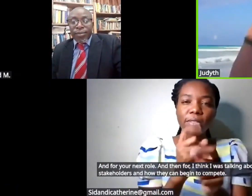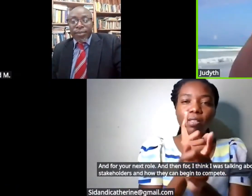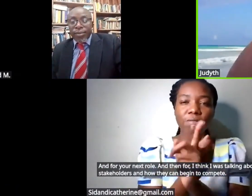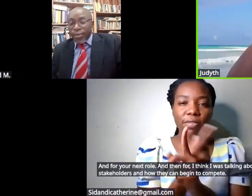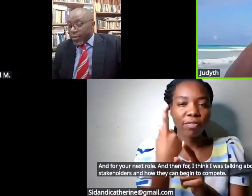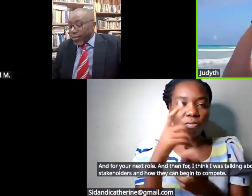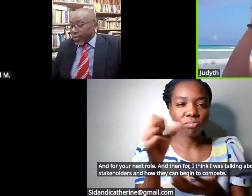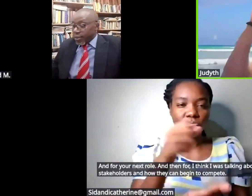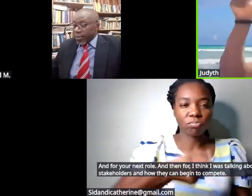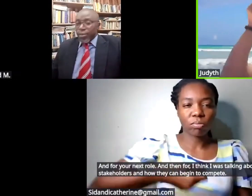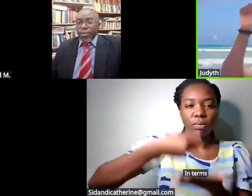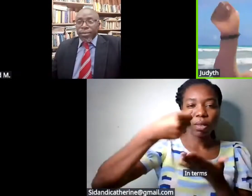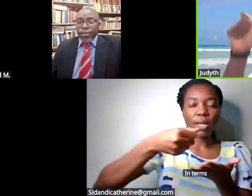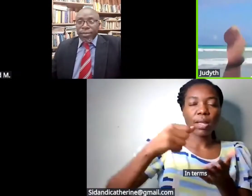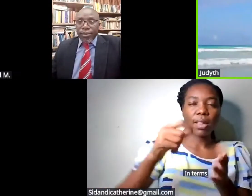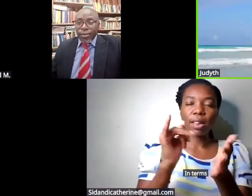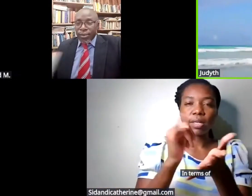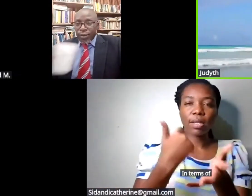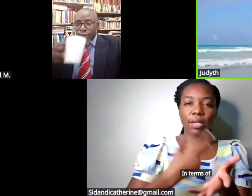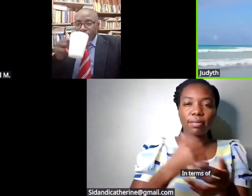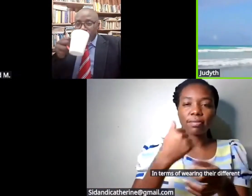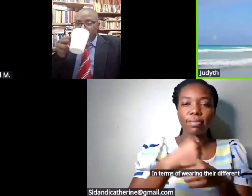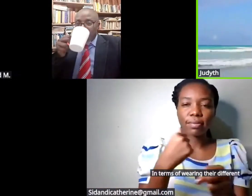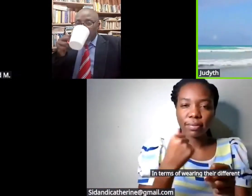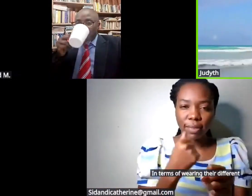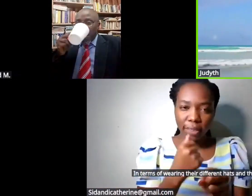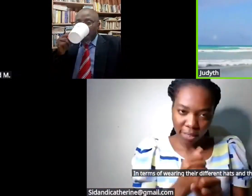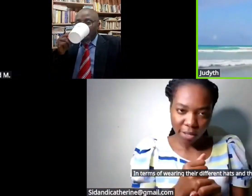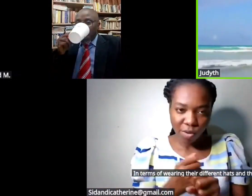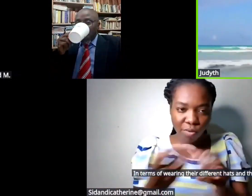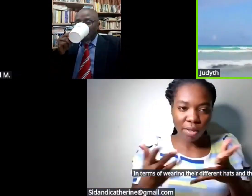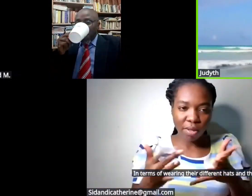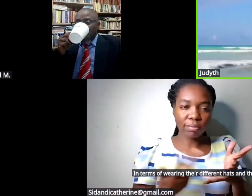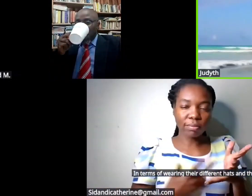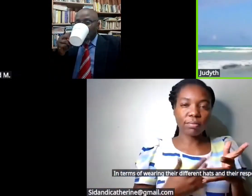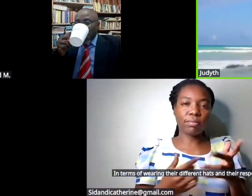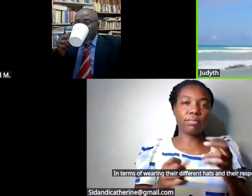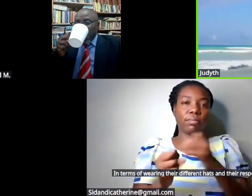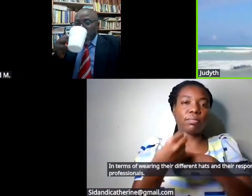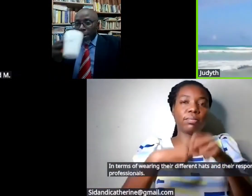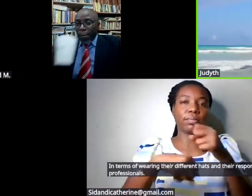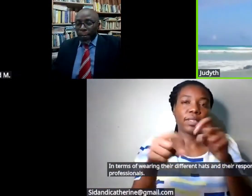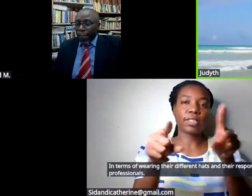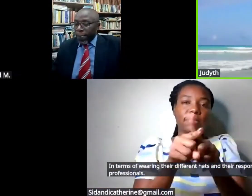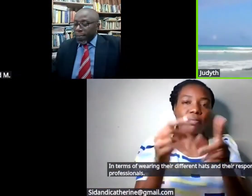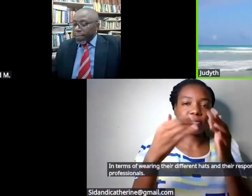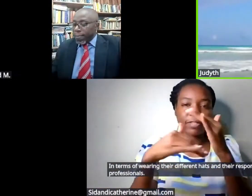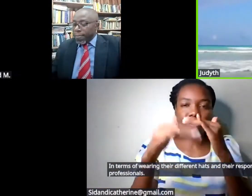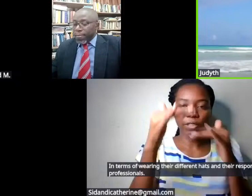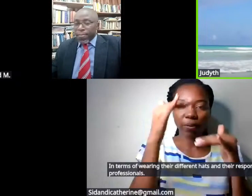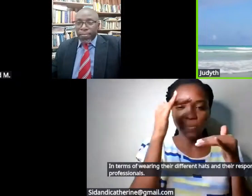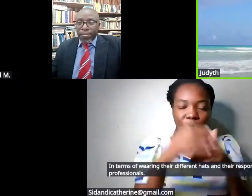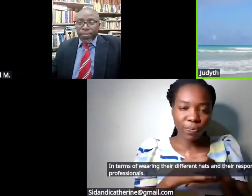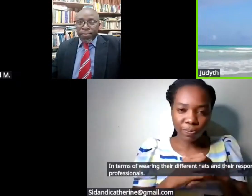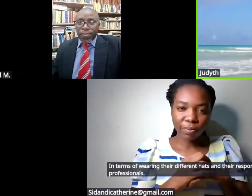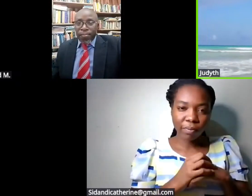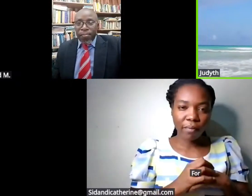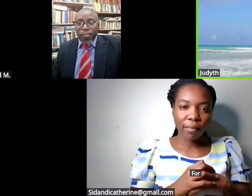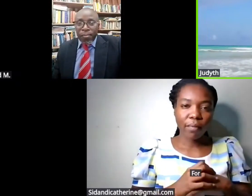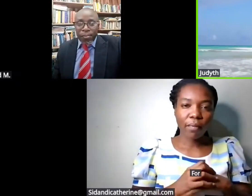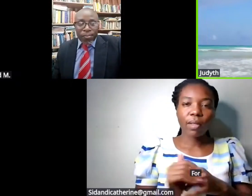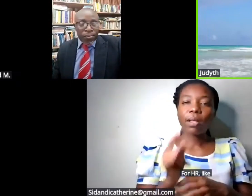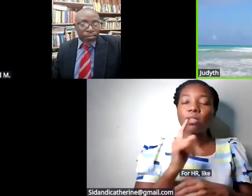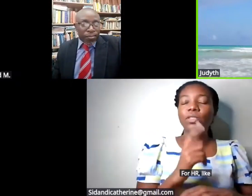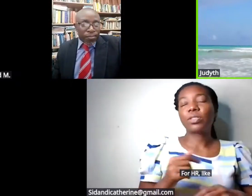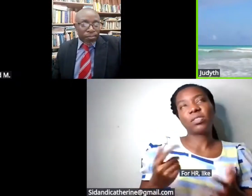in terms of wearing their different hats and their responsibilities as professionals. For HR, like I said,